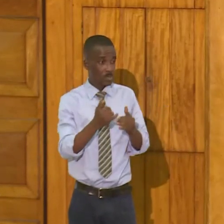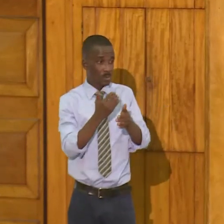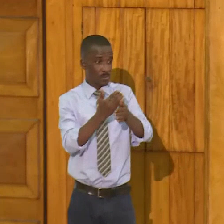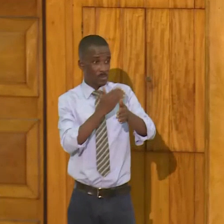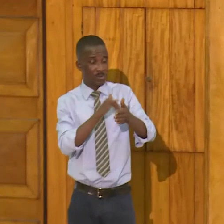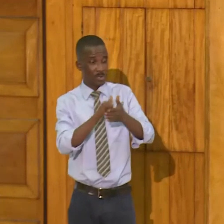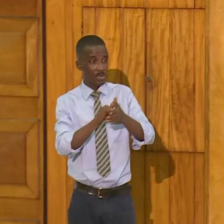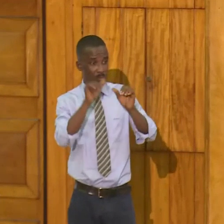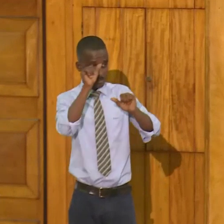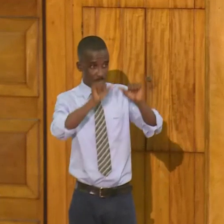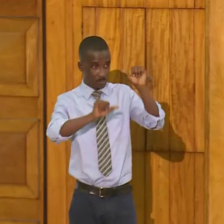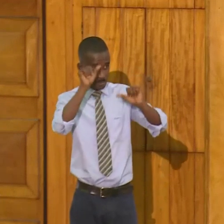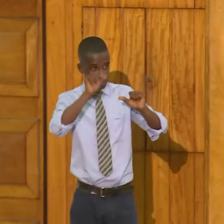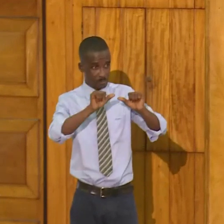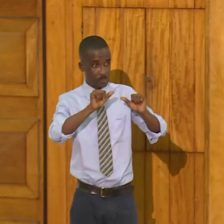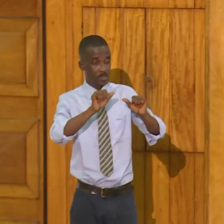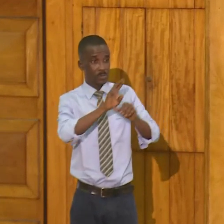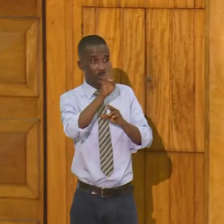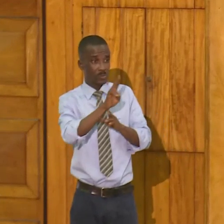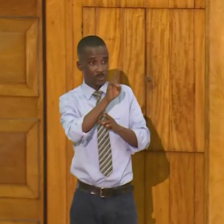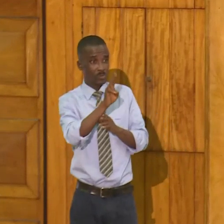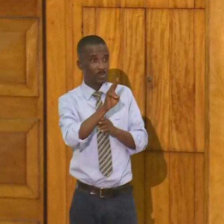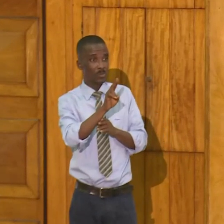that, there was an assessment that was carried out.